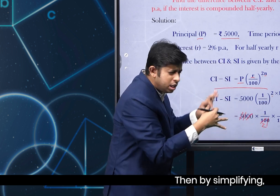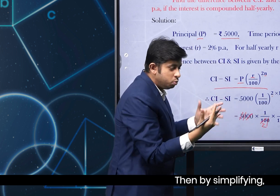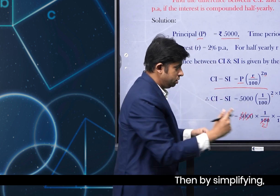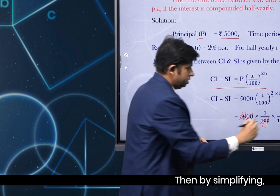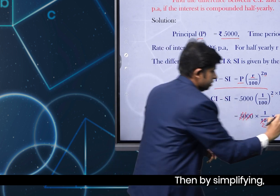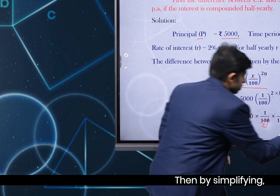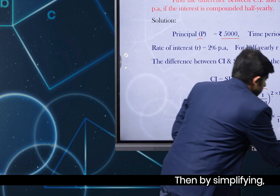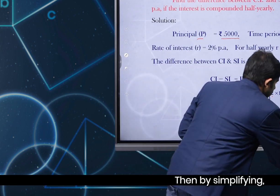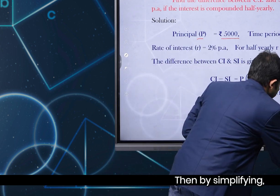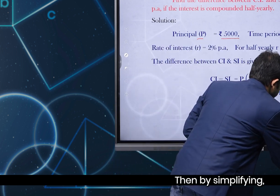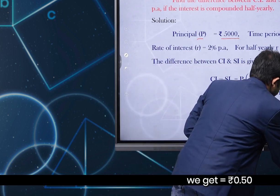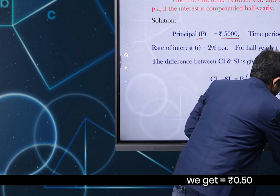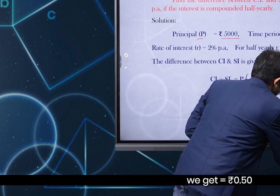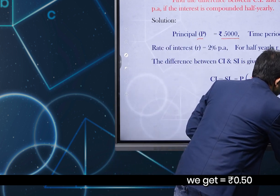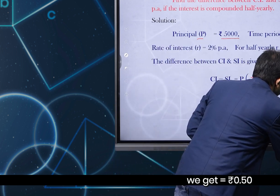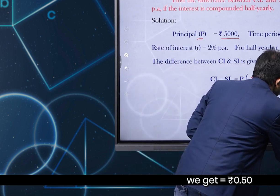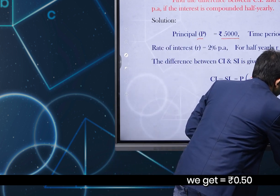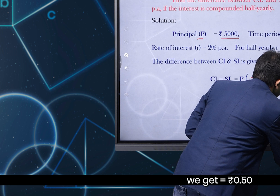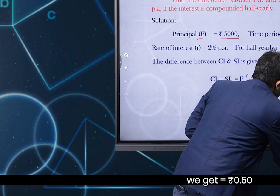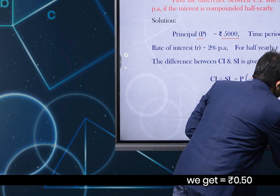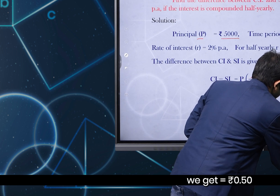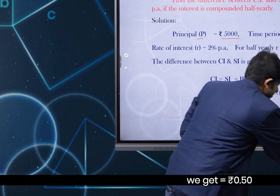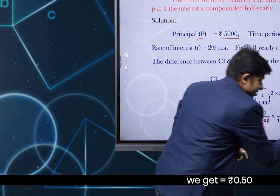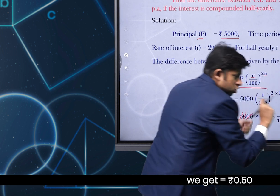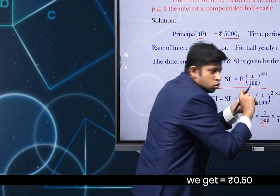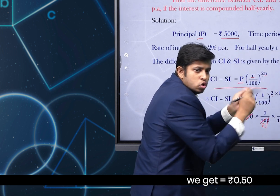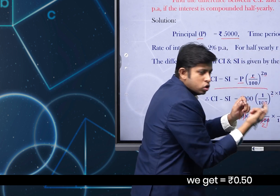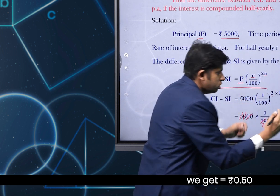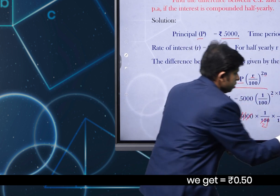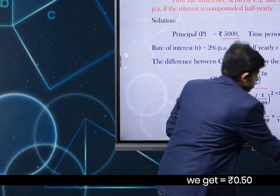Then by simplifying we get rupees 0.5.